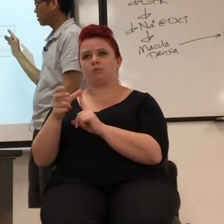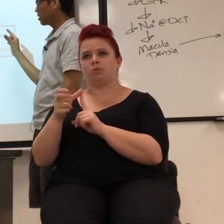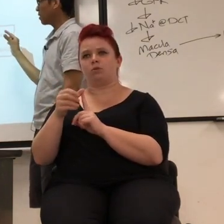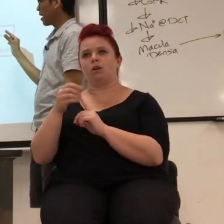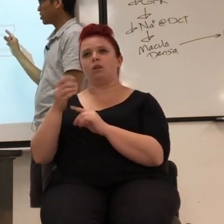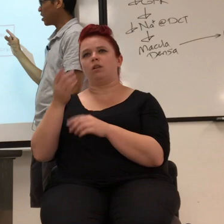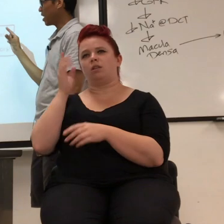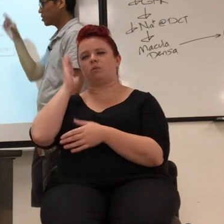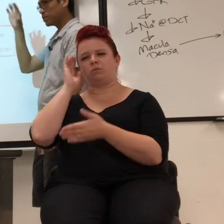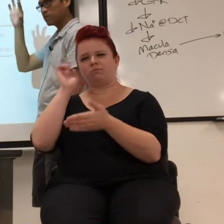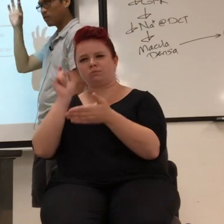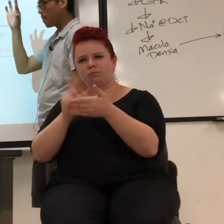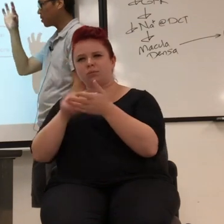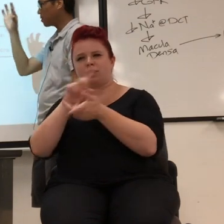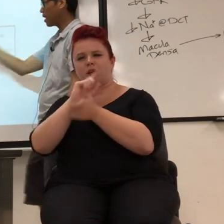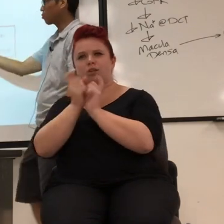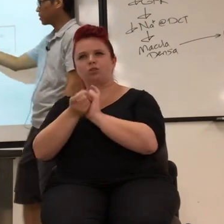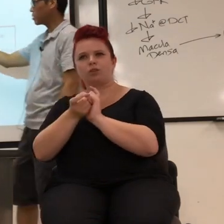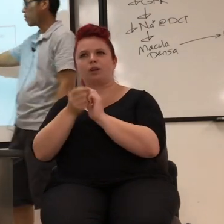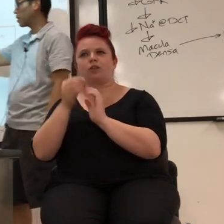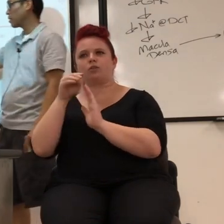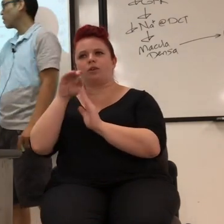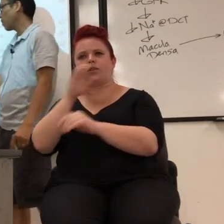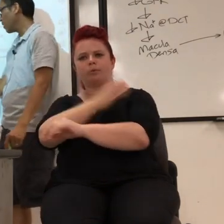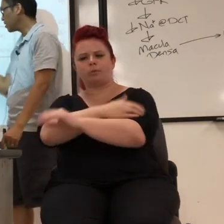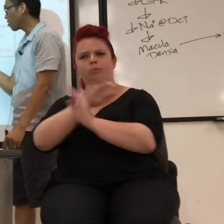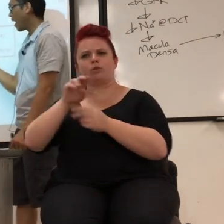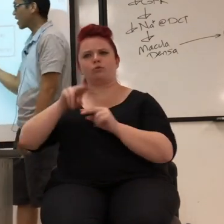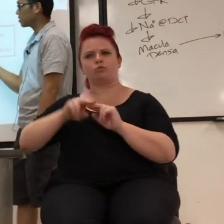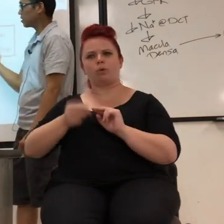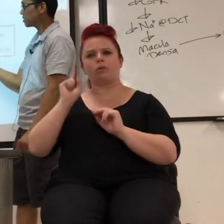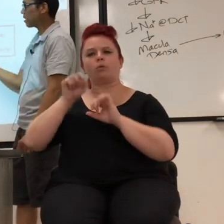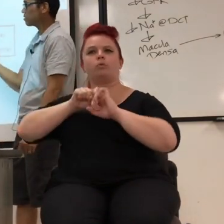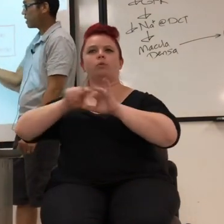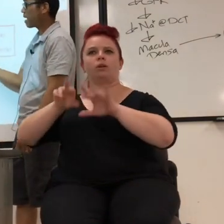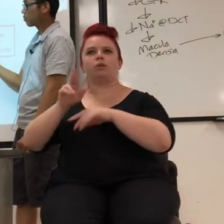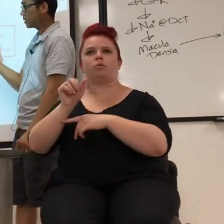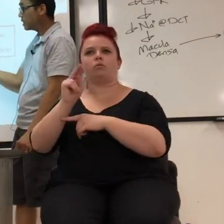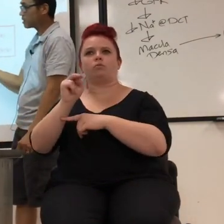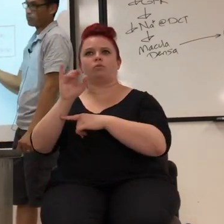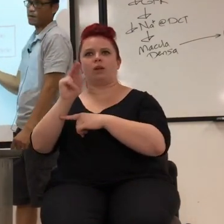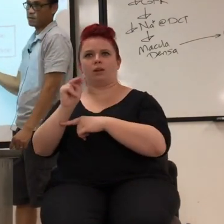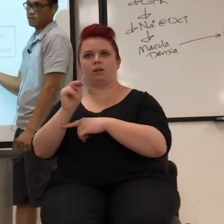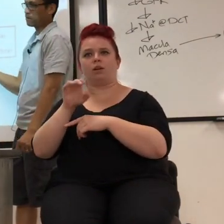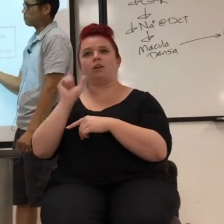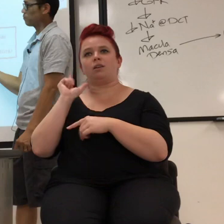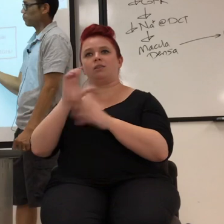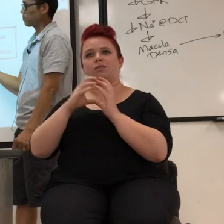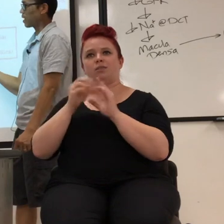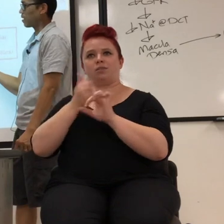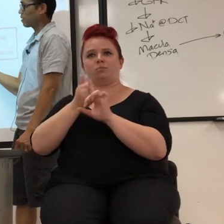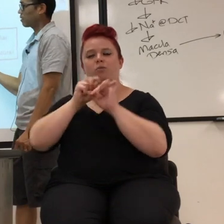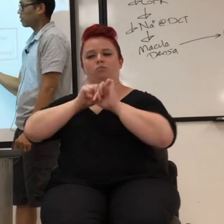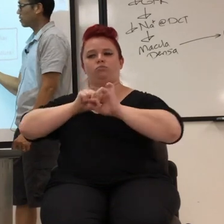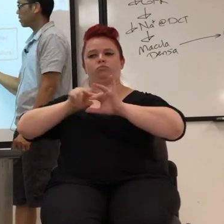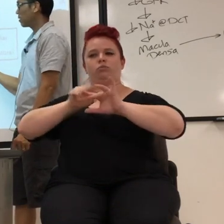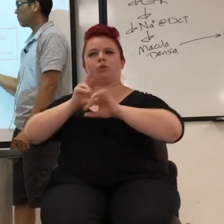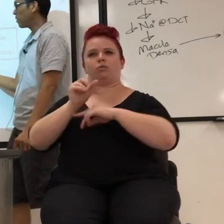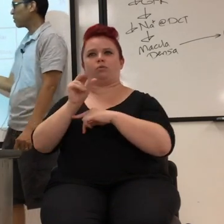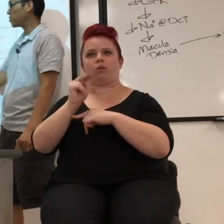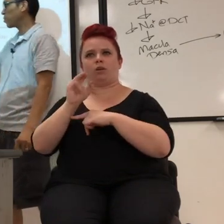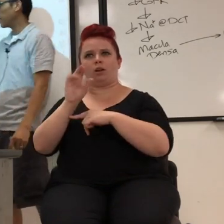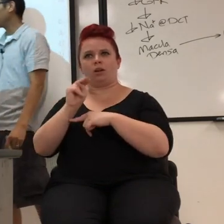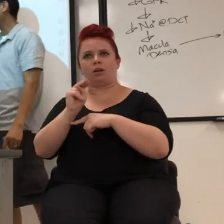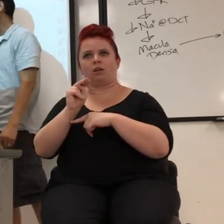detect that change, it's dropping, they release renin. These are actually the cells that release the renin. Okay.